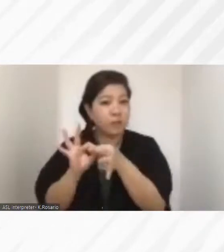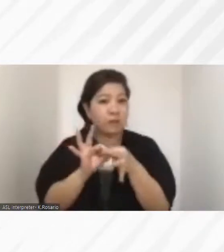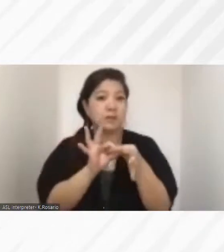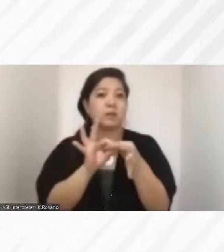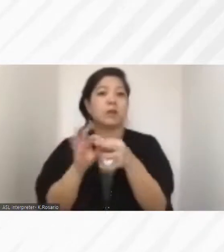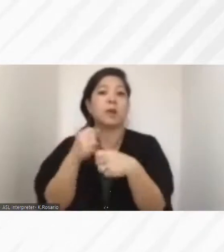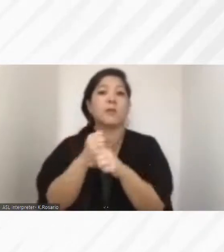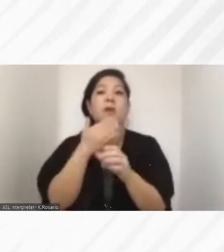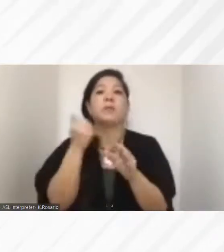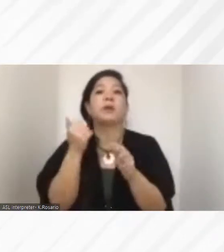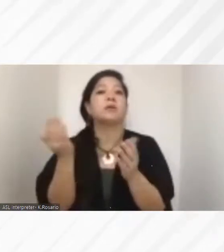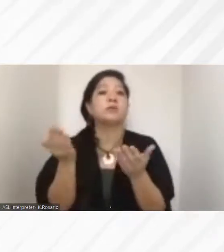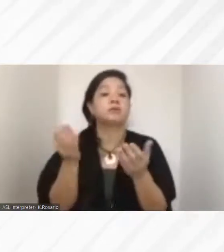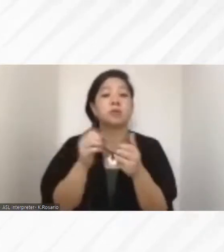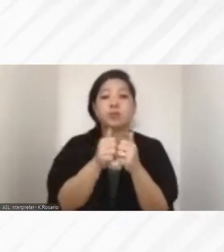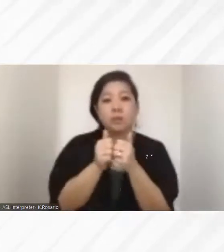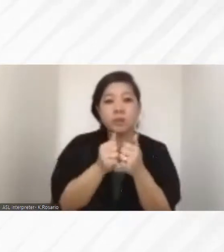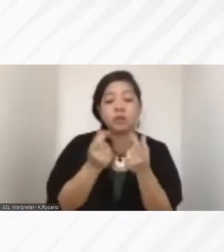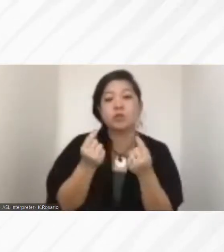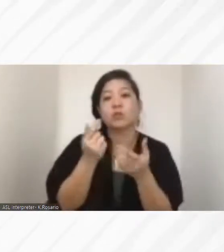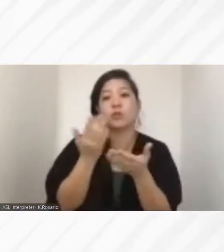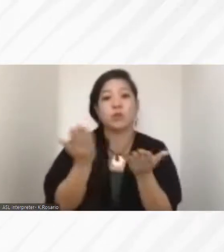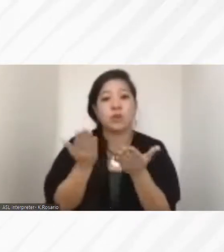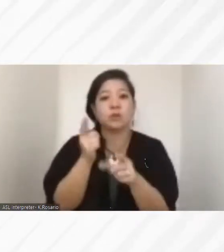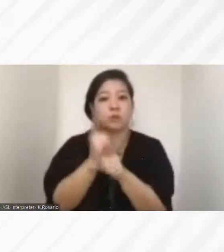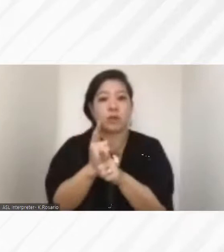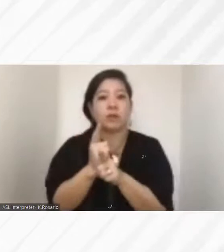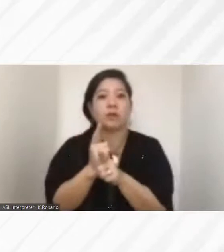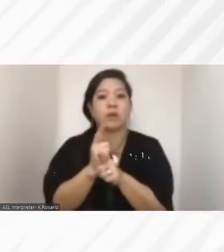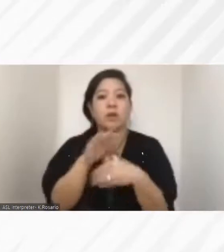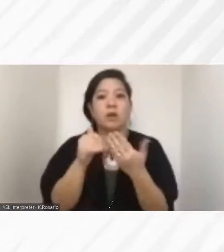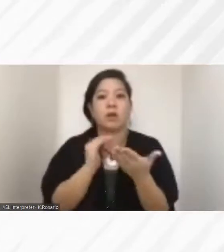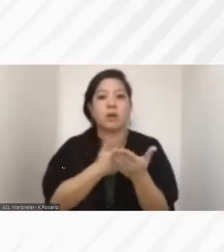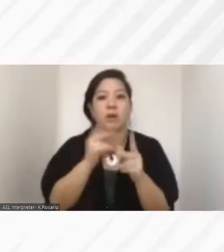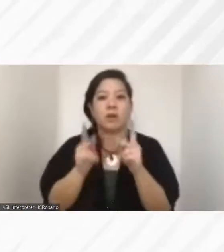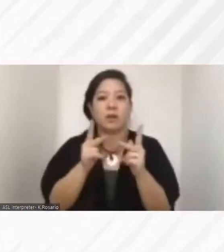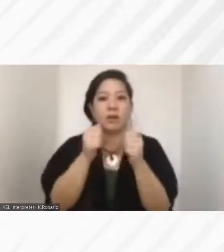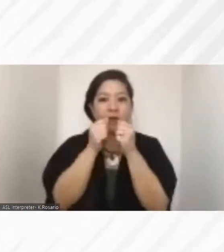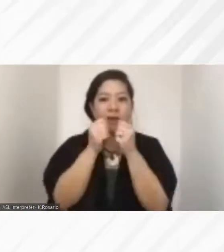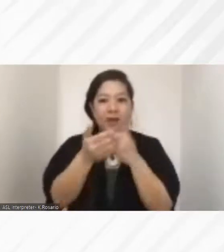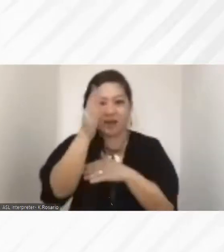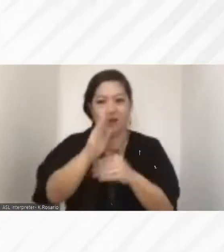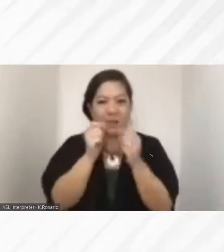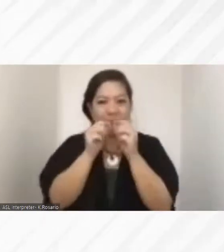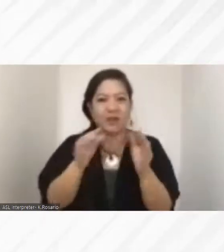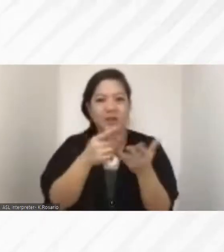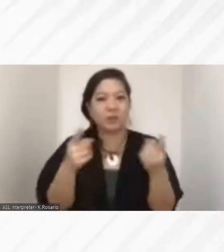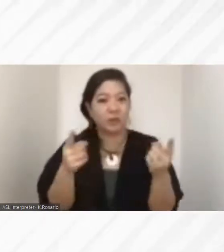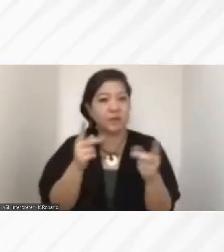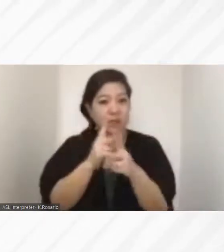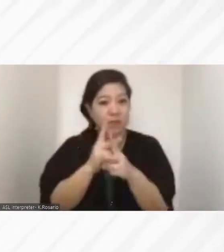to come together and do what's right by all our people. So God bless you, and thank you for keeping